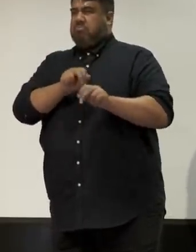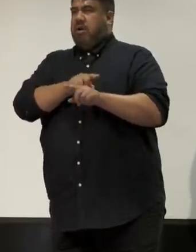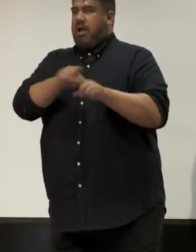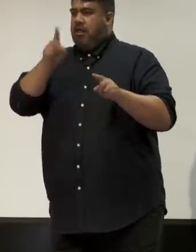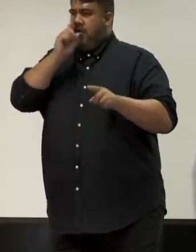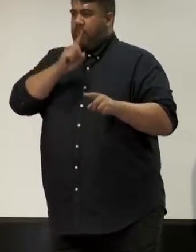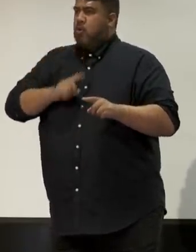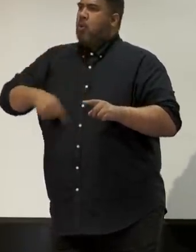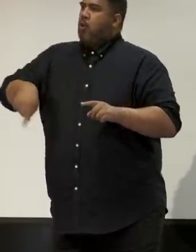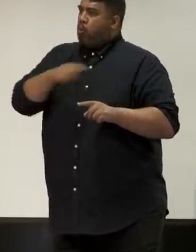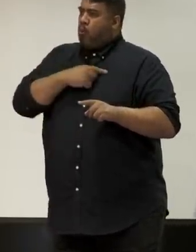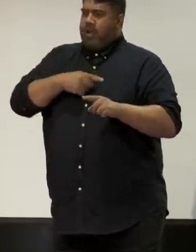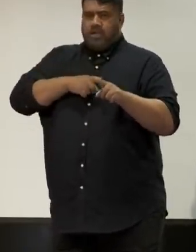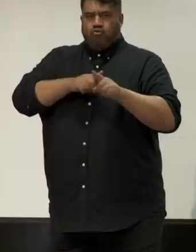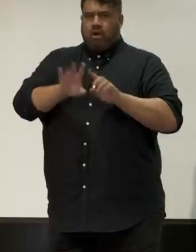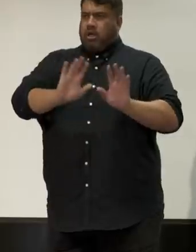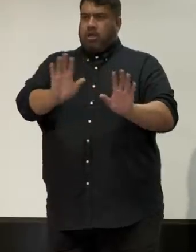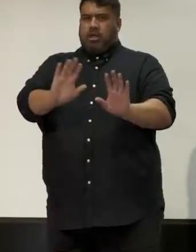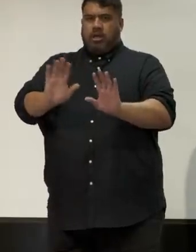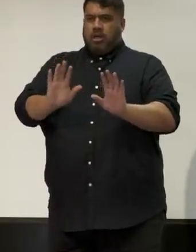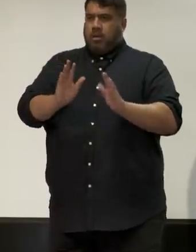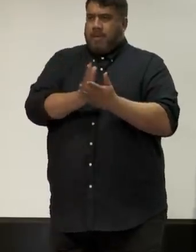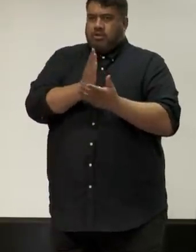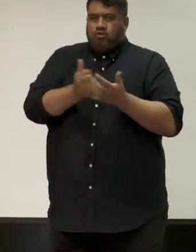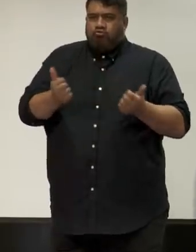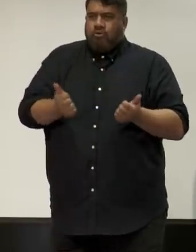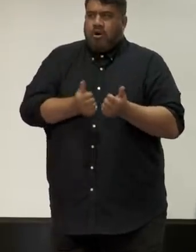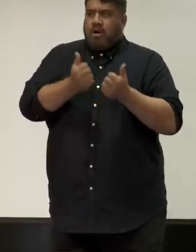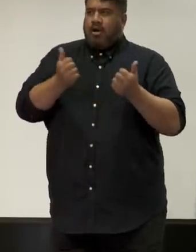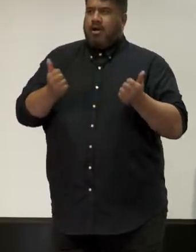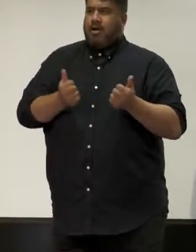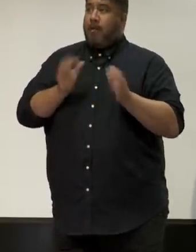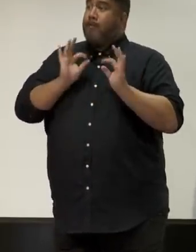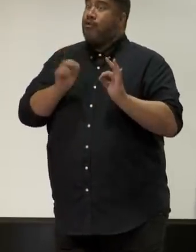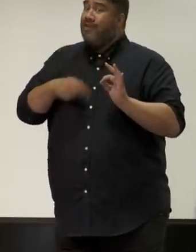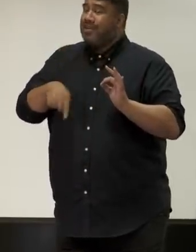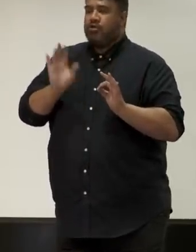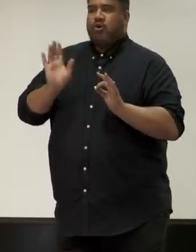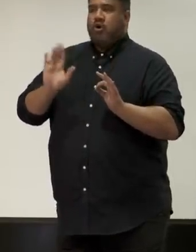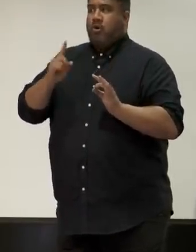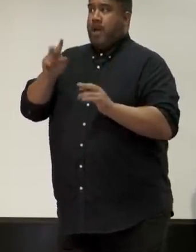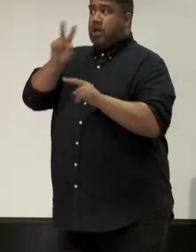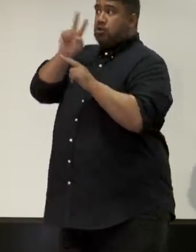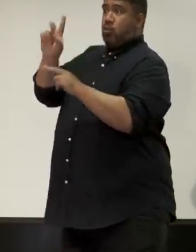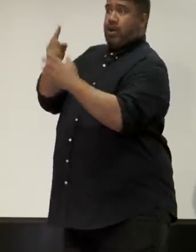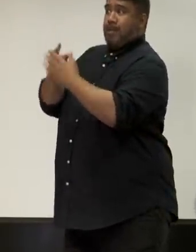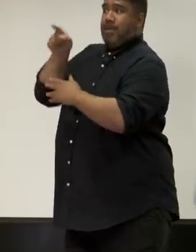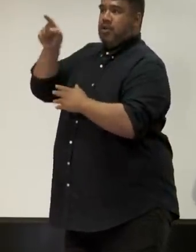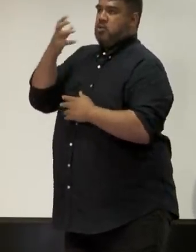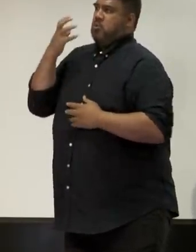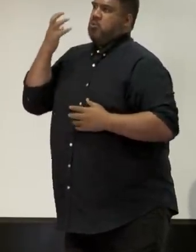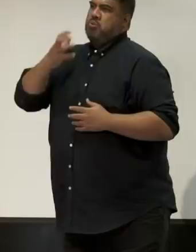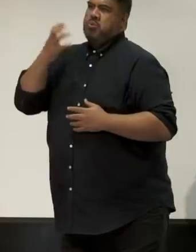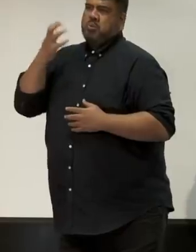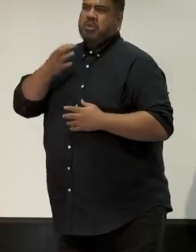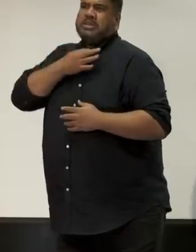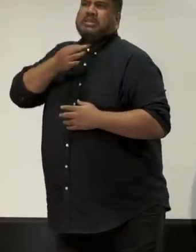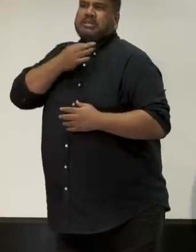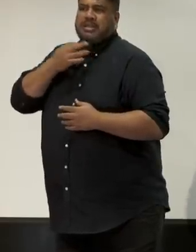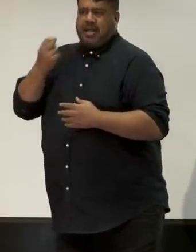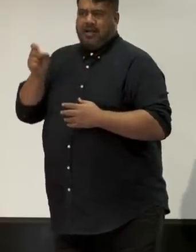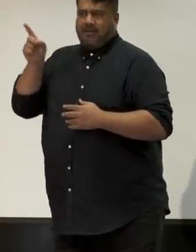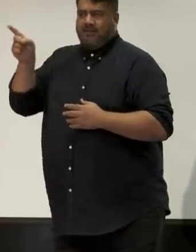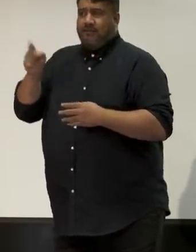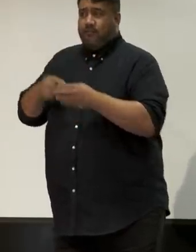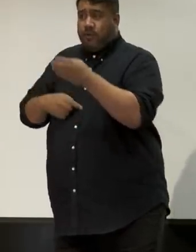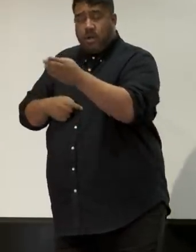our own borders and make sure that we always acknowledge that we are not a nation of perfection here either. Next time, when these sort of